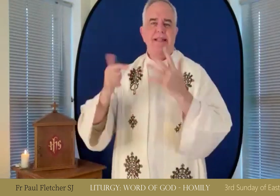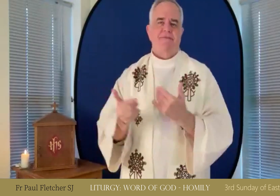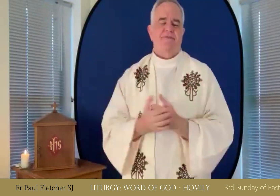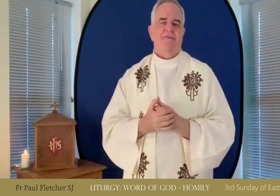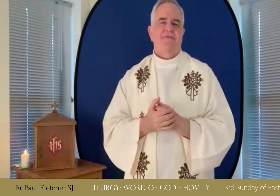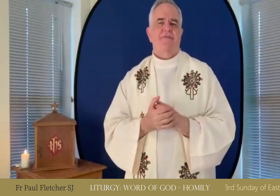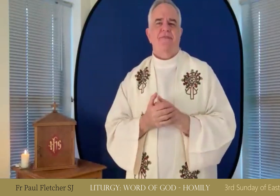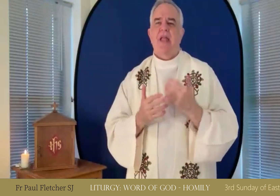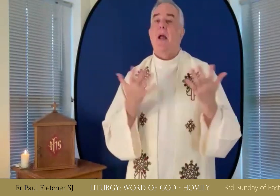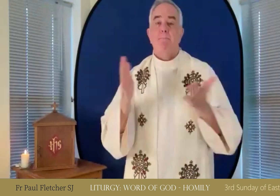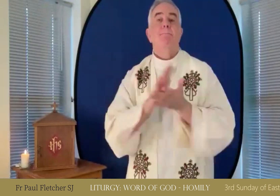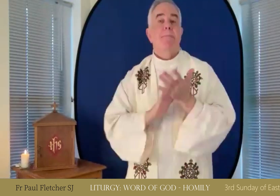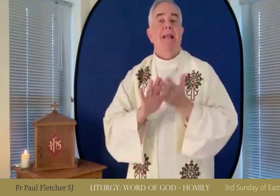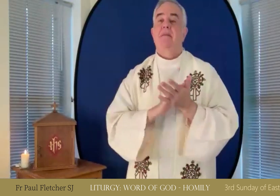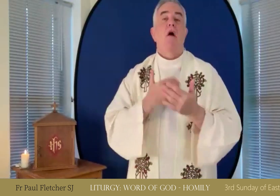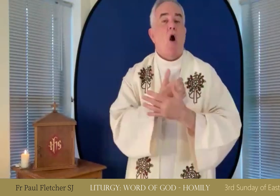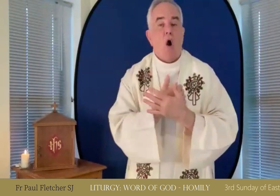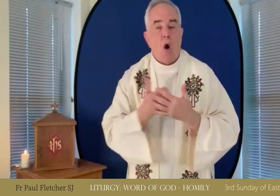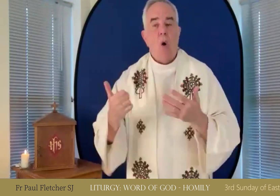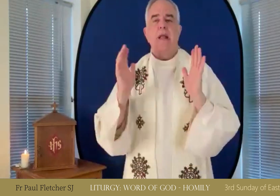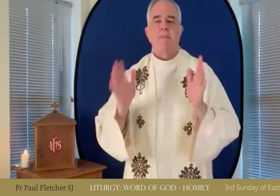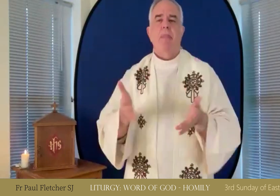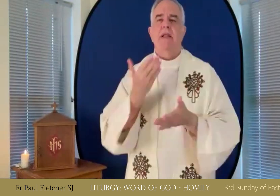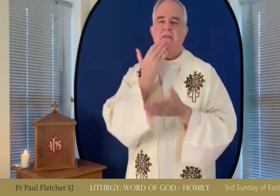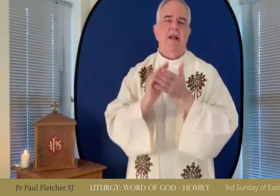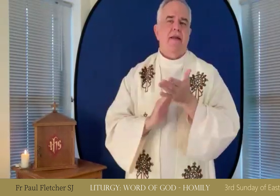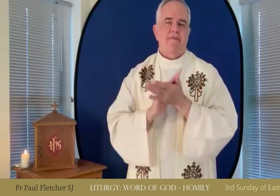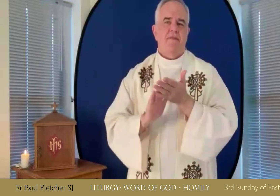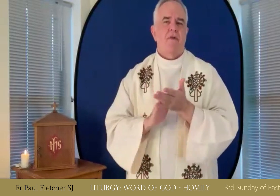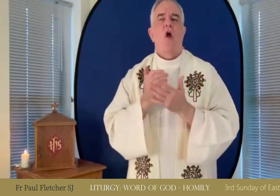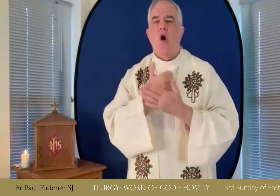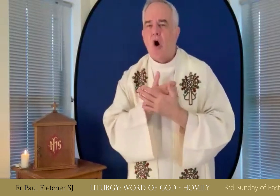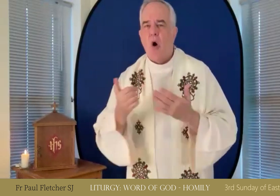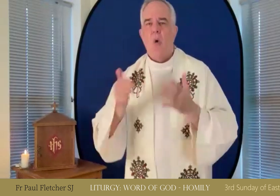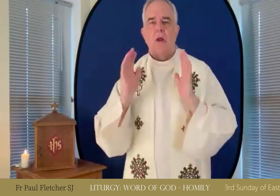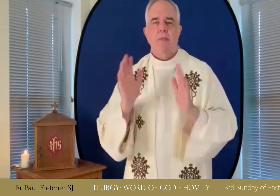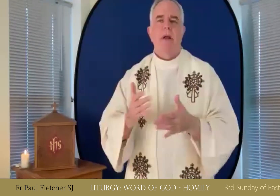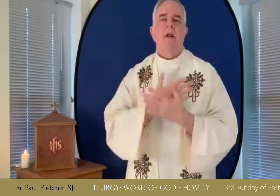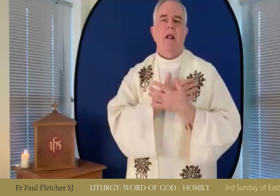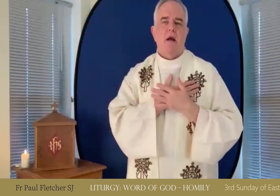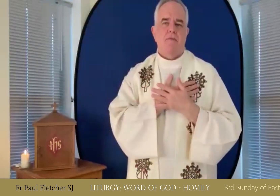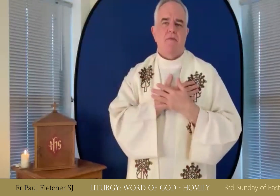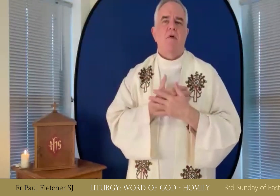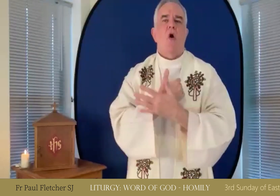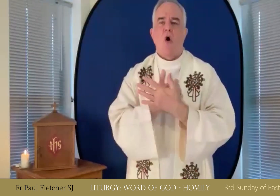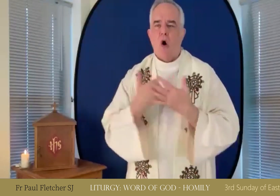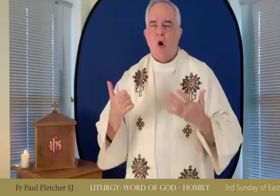77 times 7. Men always must forgive, always must love,